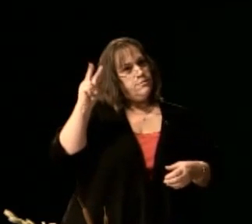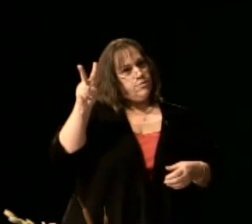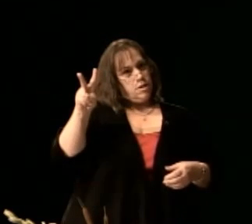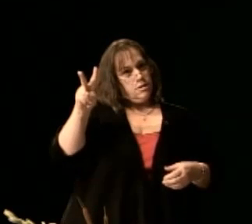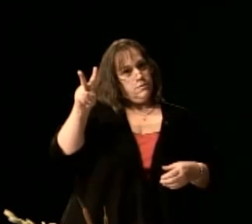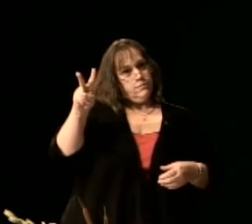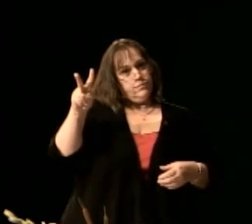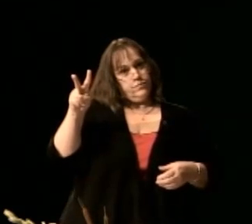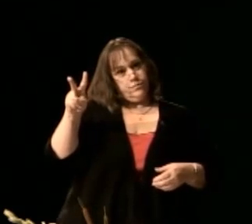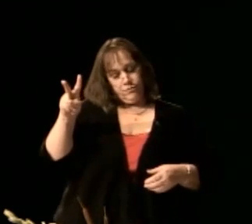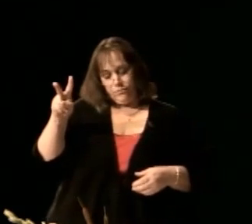TV.